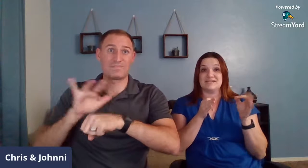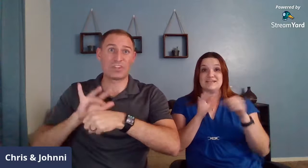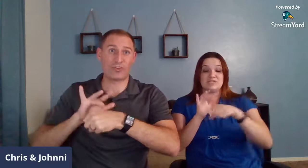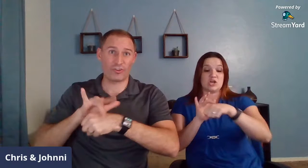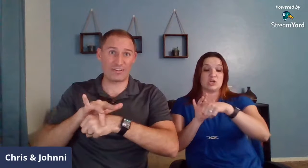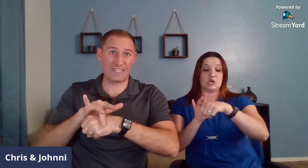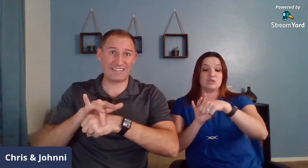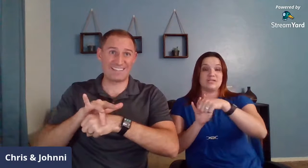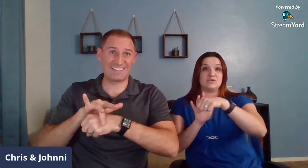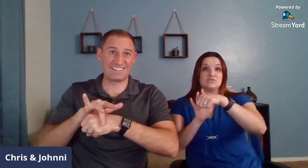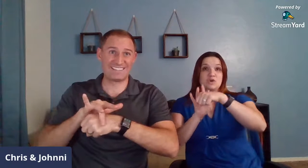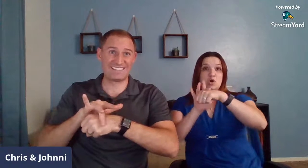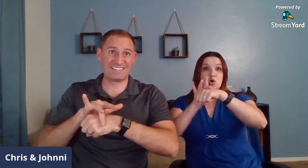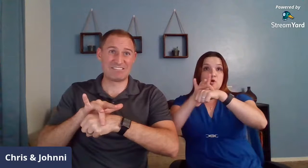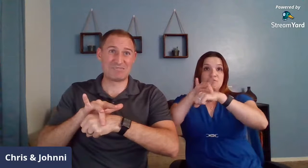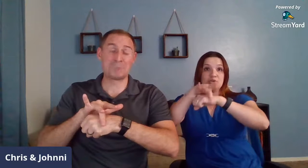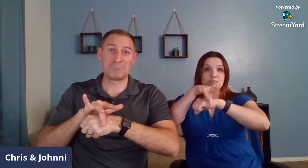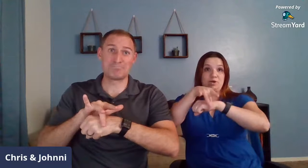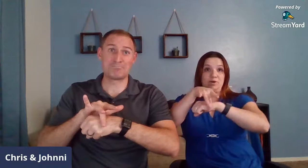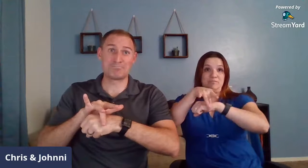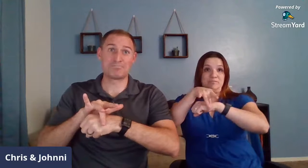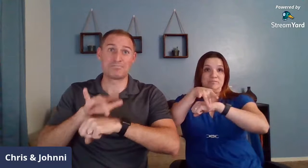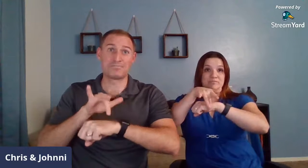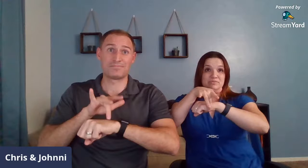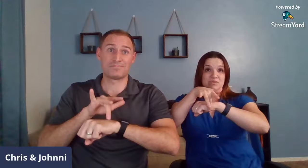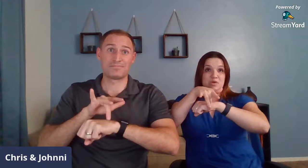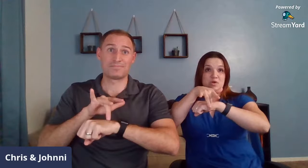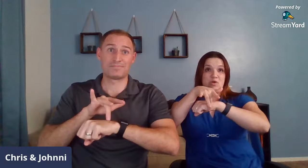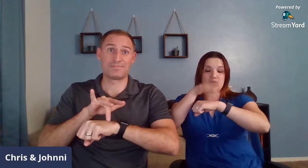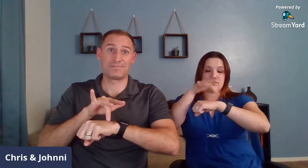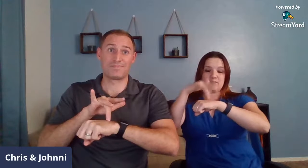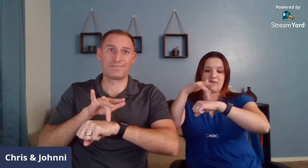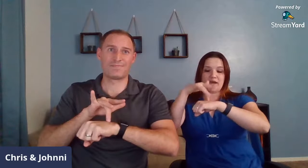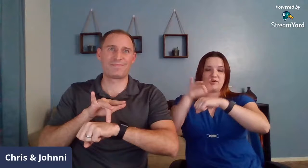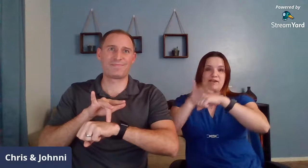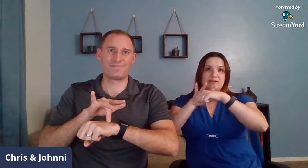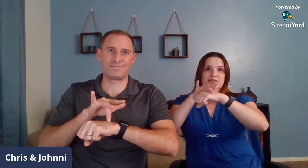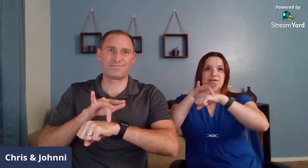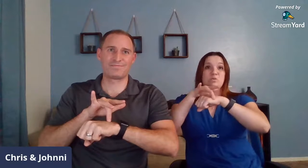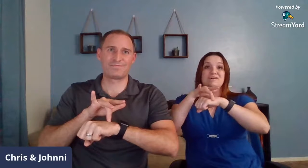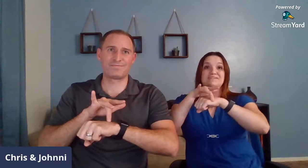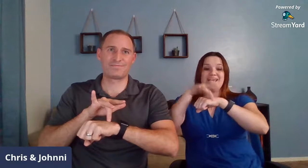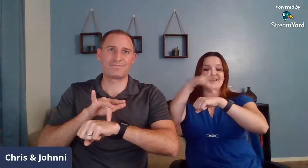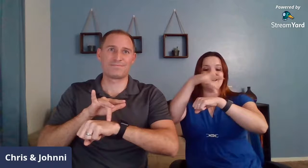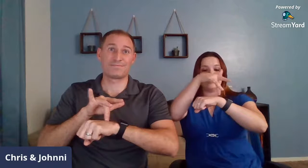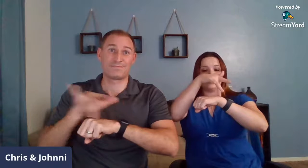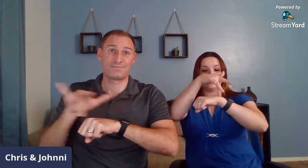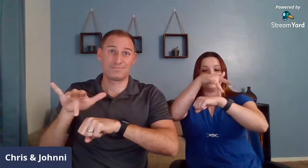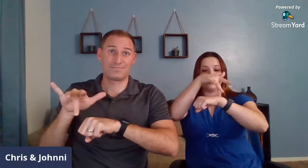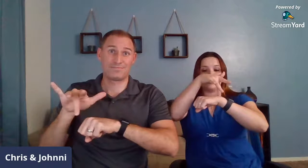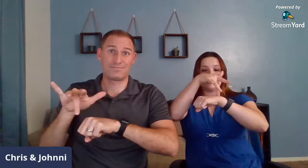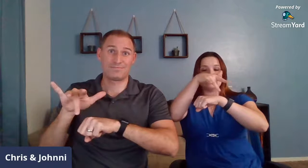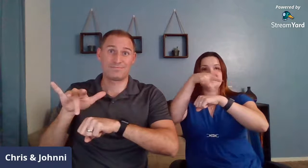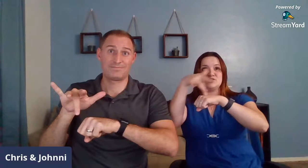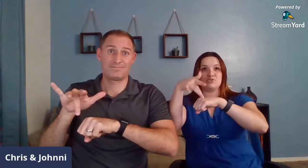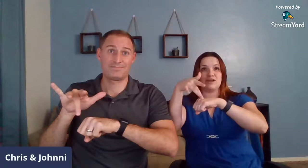Early goes over your palm or your back of your hand. while naked goes from your wrist to your